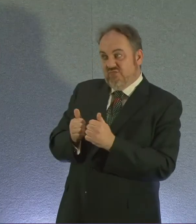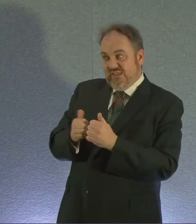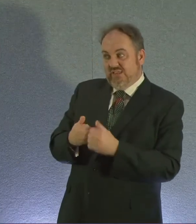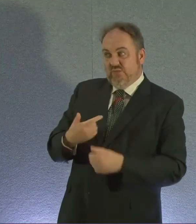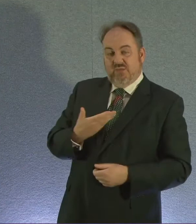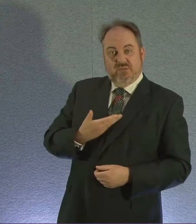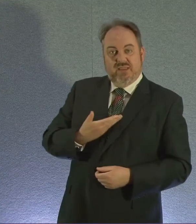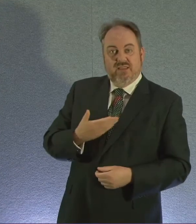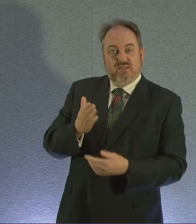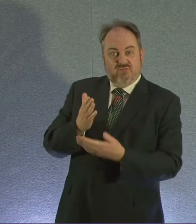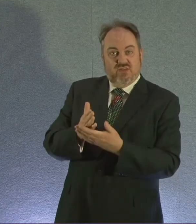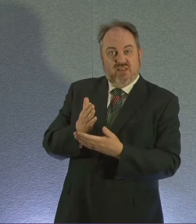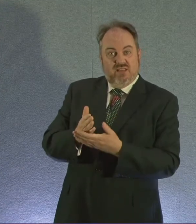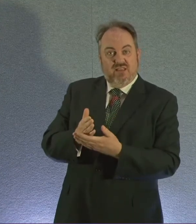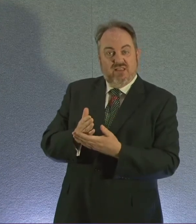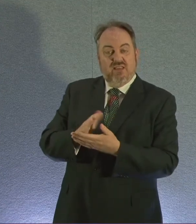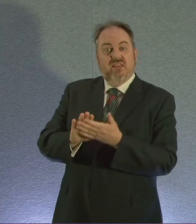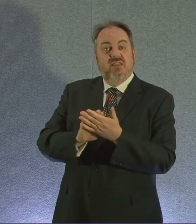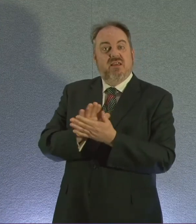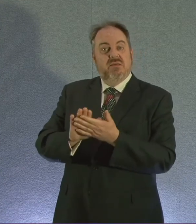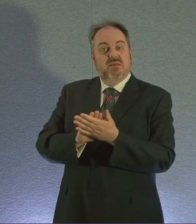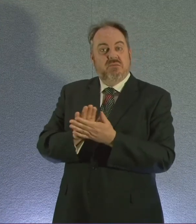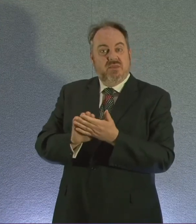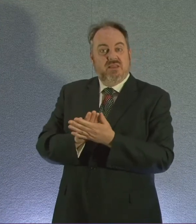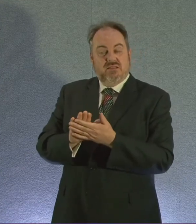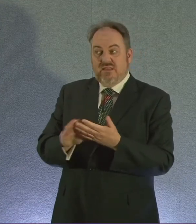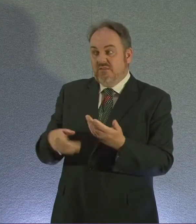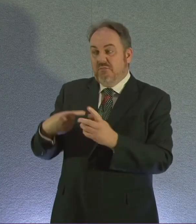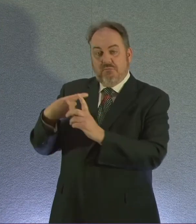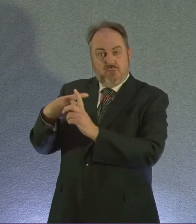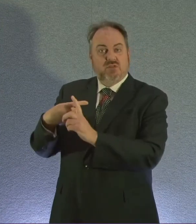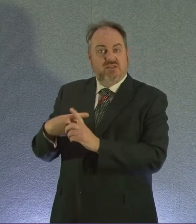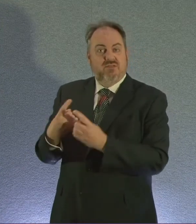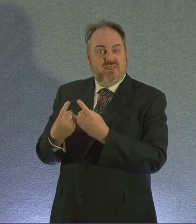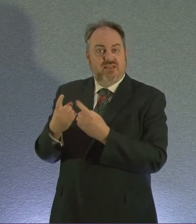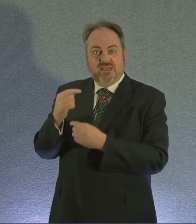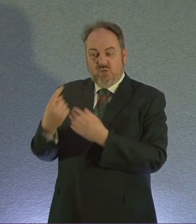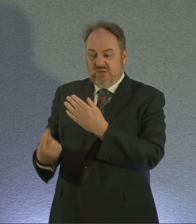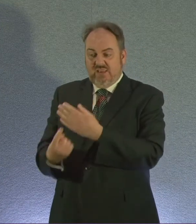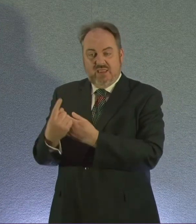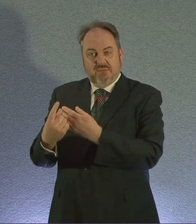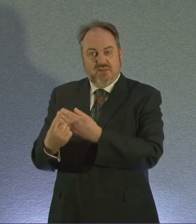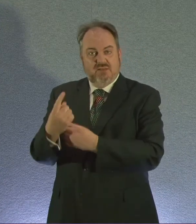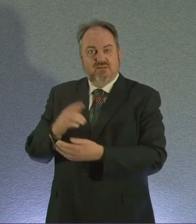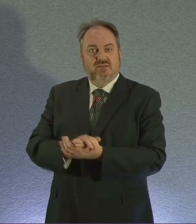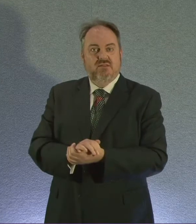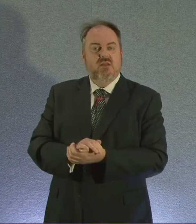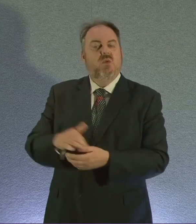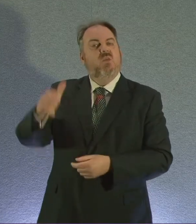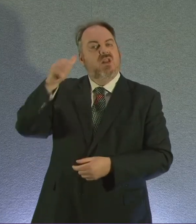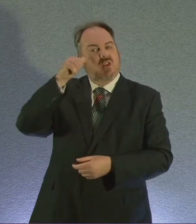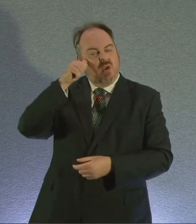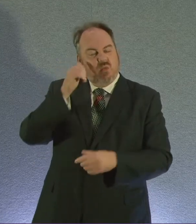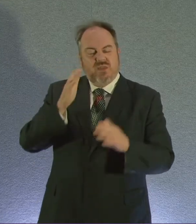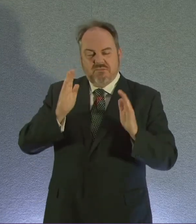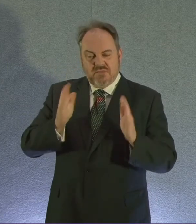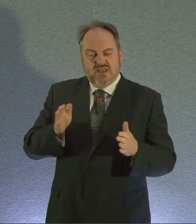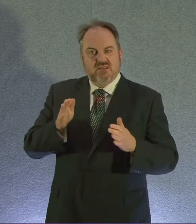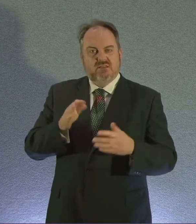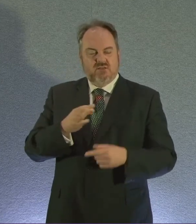benefits that can come from that, and indeed he shared that with me. Of course, everything is subject to risk assessment,